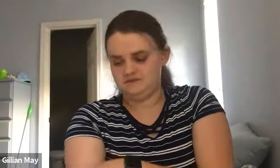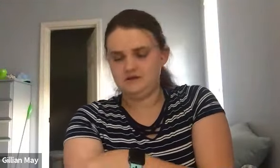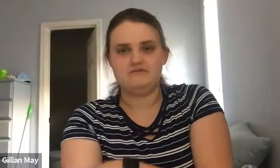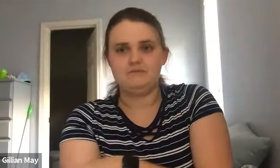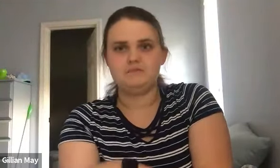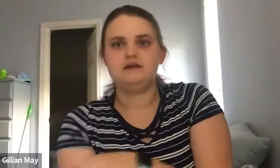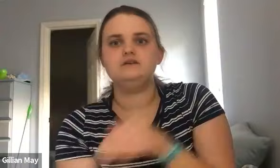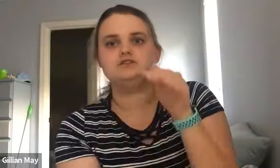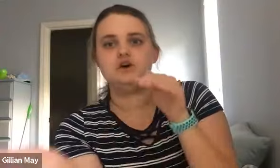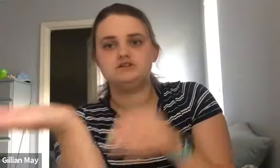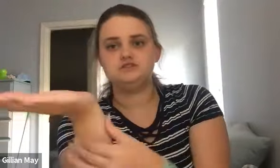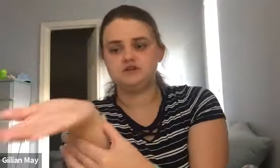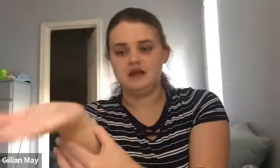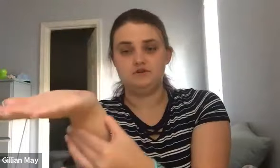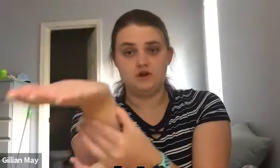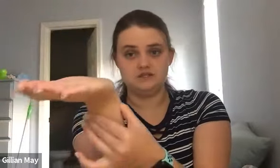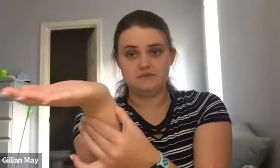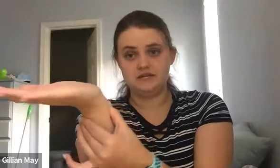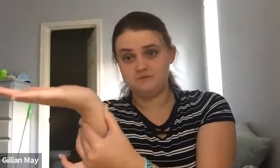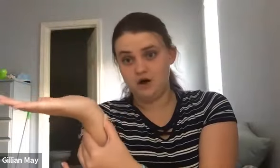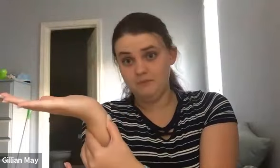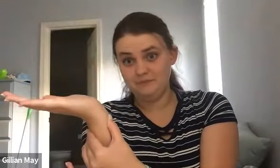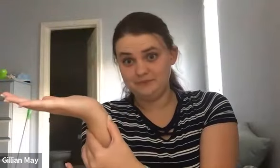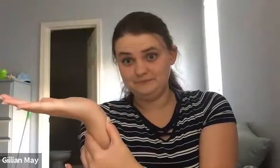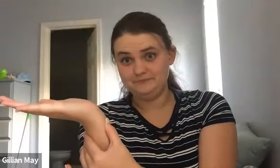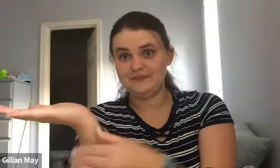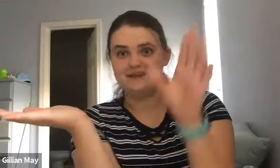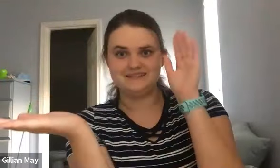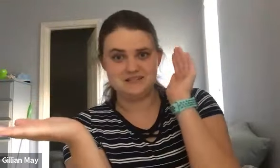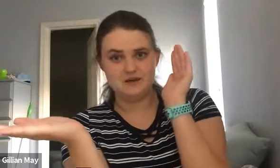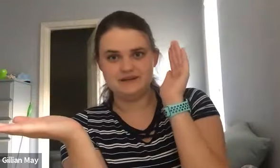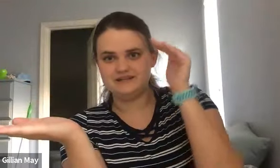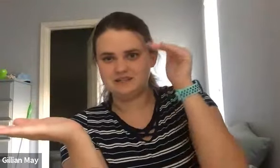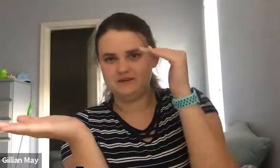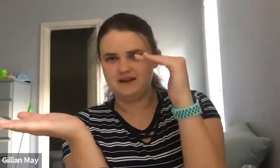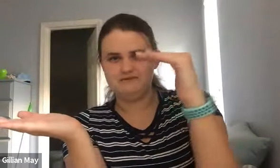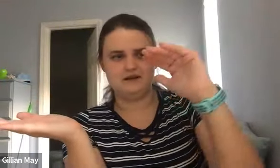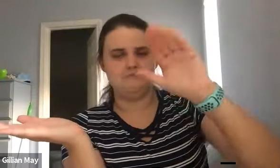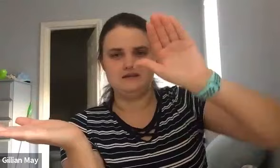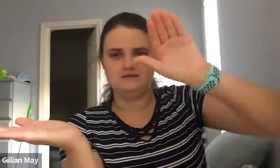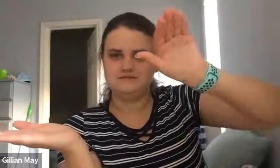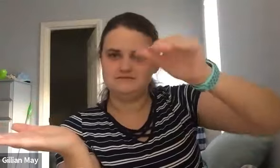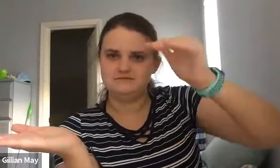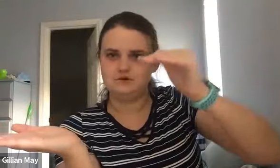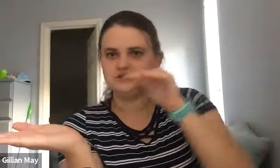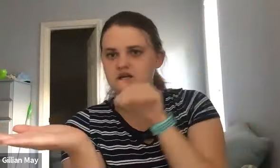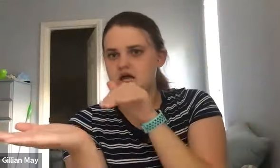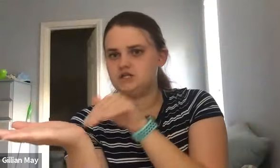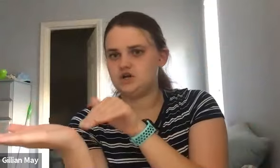sorry, I have a bug bite. Doctors, you're gonna have your non-dominant is palm up. Dominant is gonna be kind of like a bent motion.